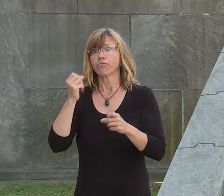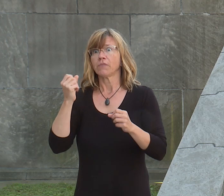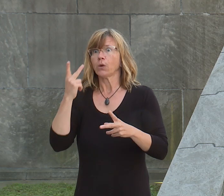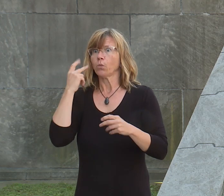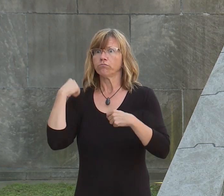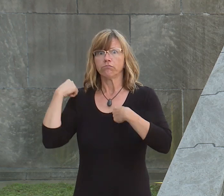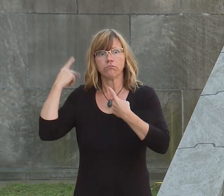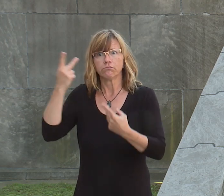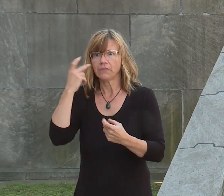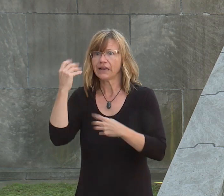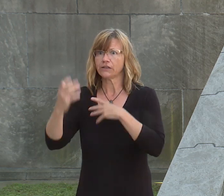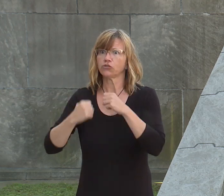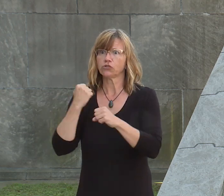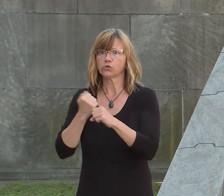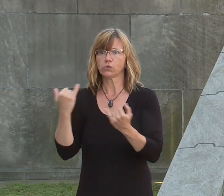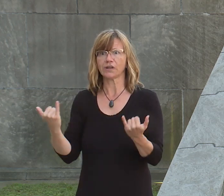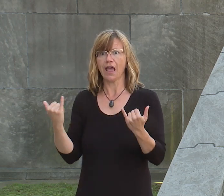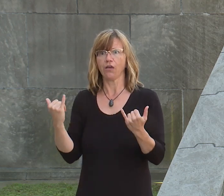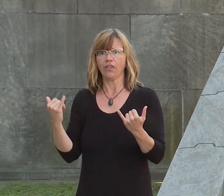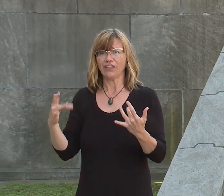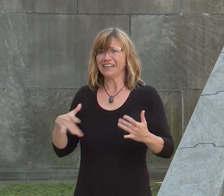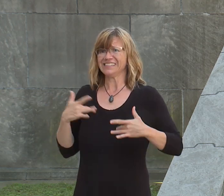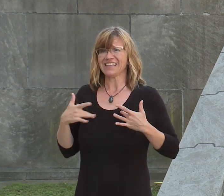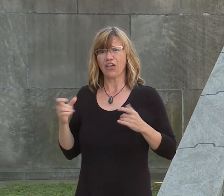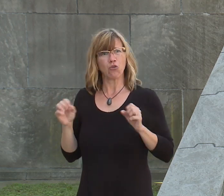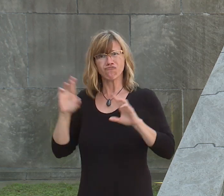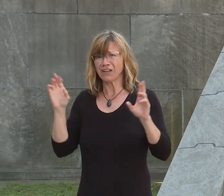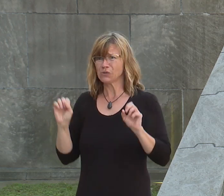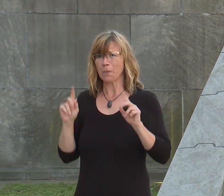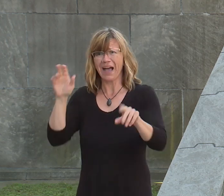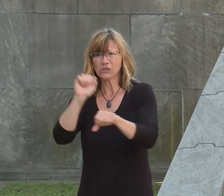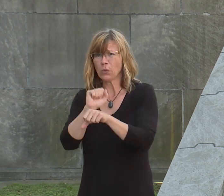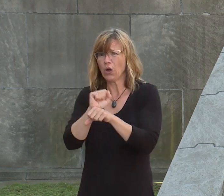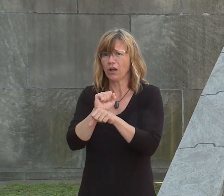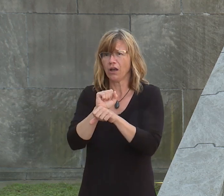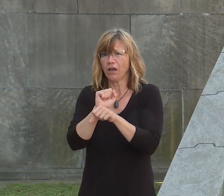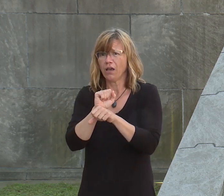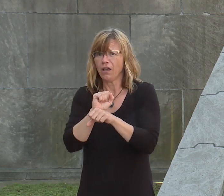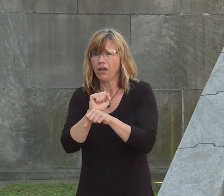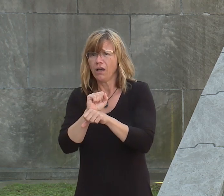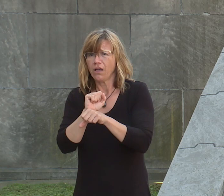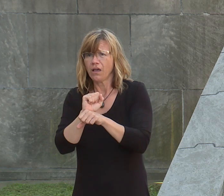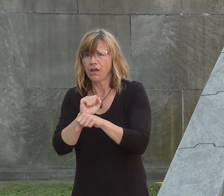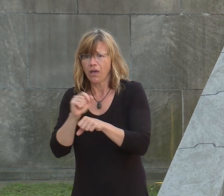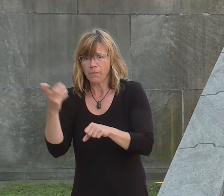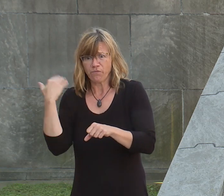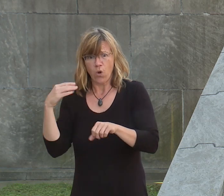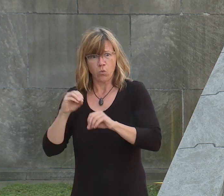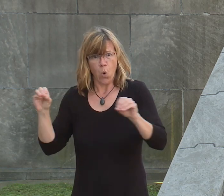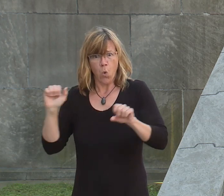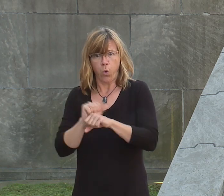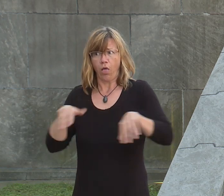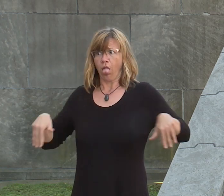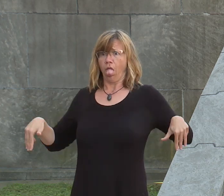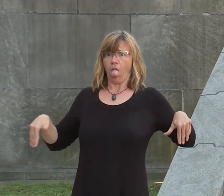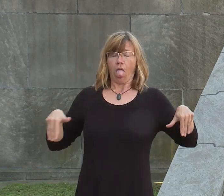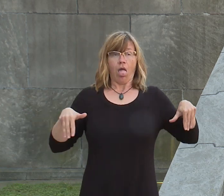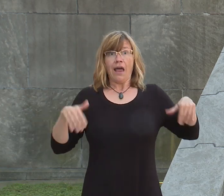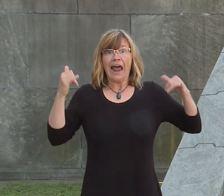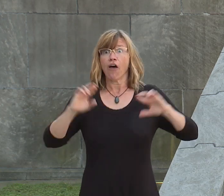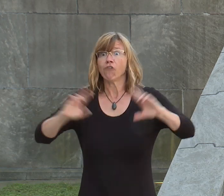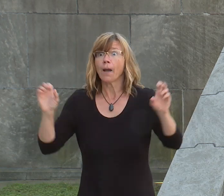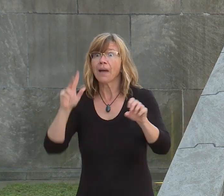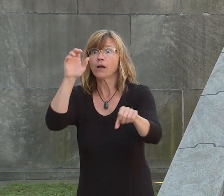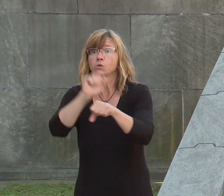today how upbeat they are, even though they have been impacted by this pandemic more than anyone. And we're going to continue